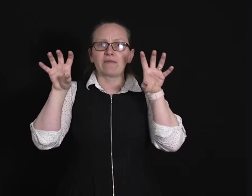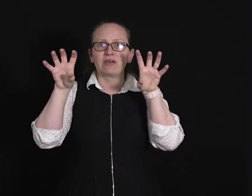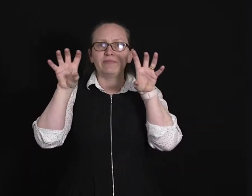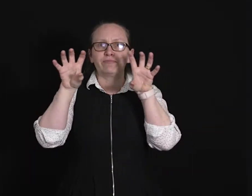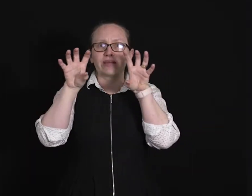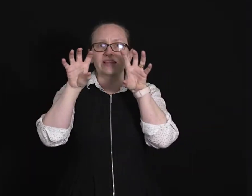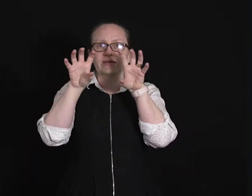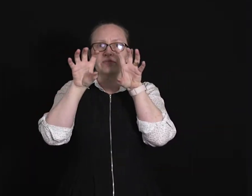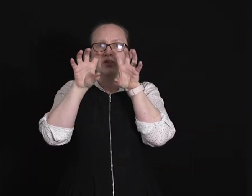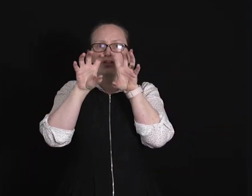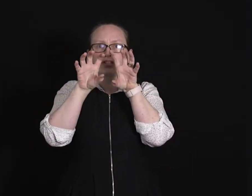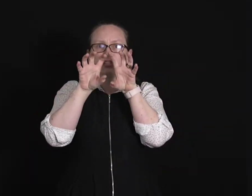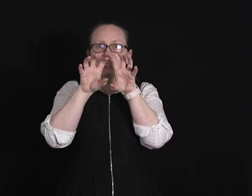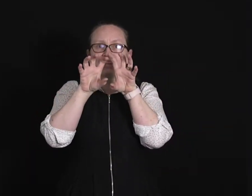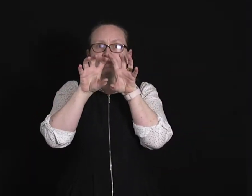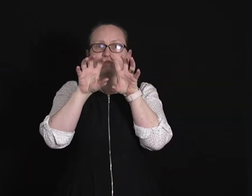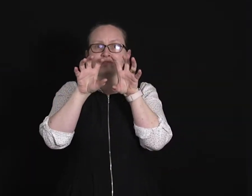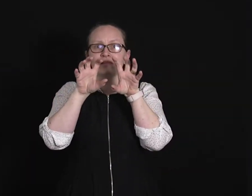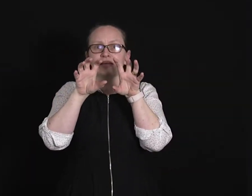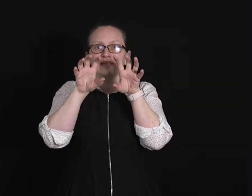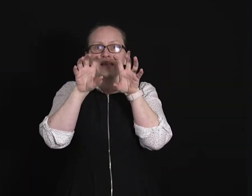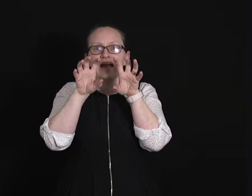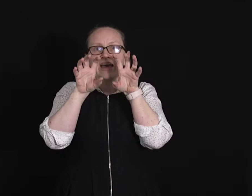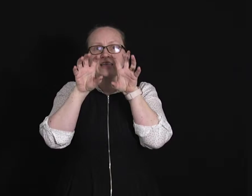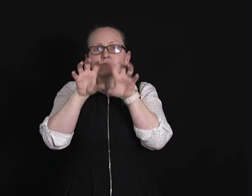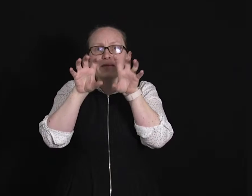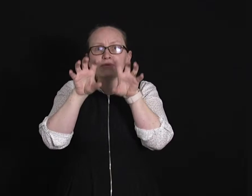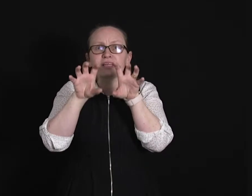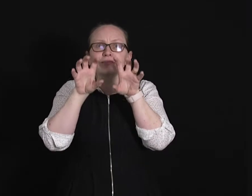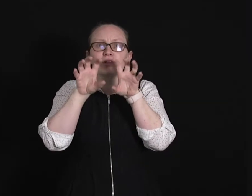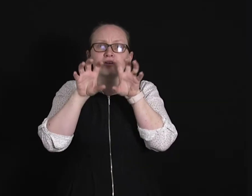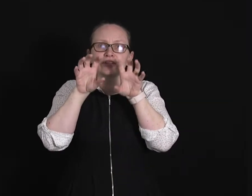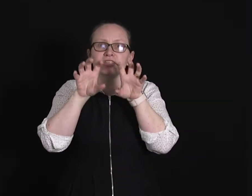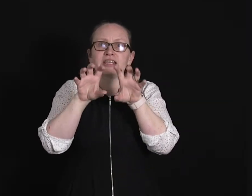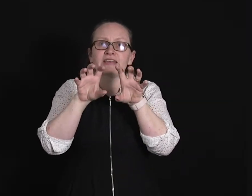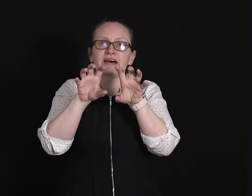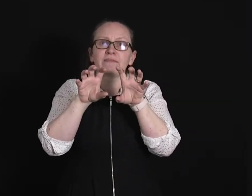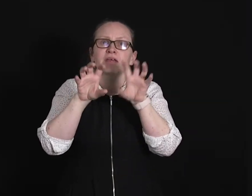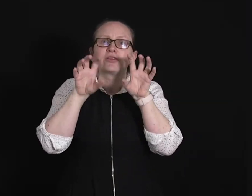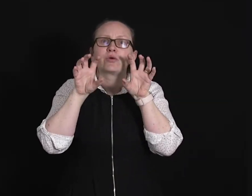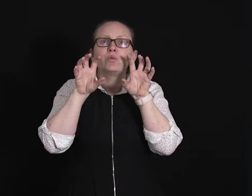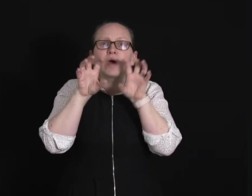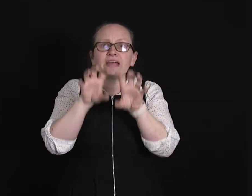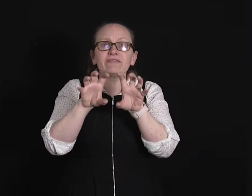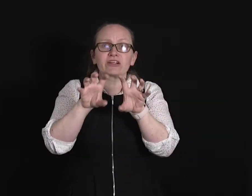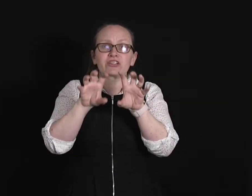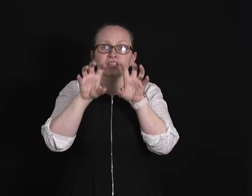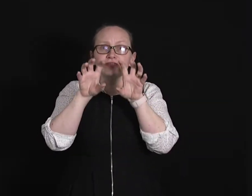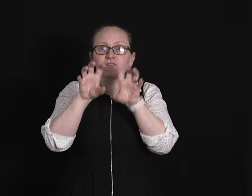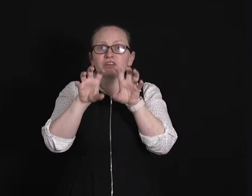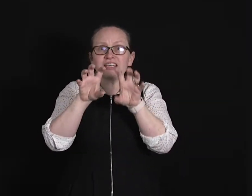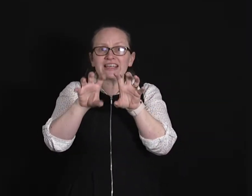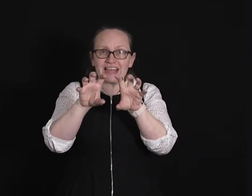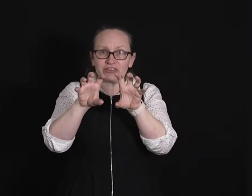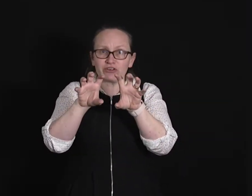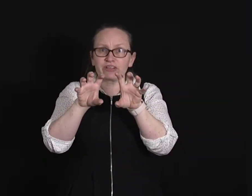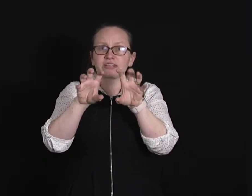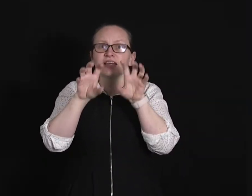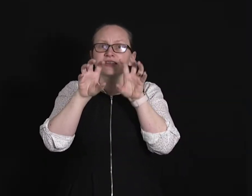we bring them closer together. Now, as we bring them closer together, the wave functions for the electrons